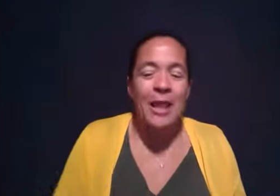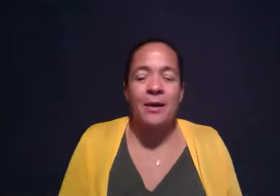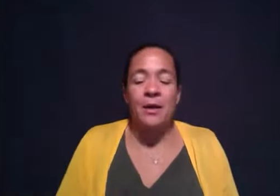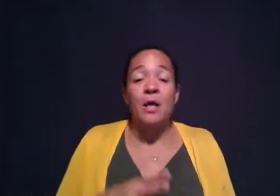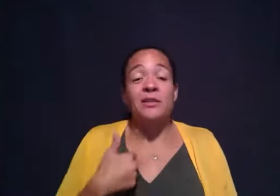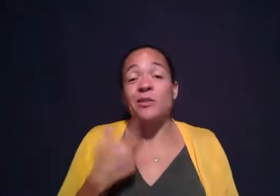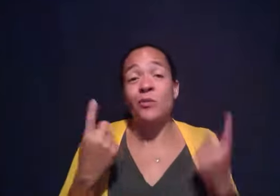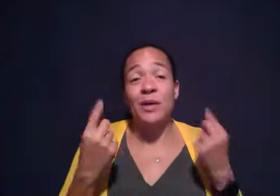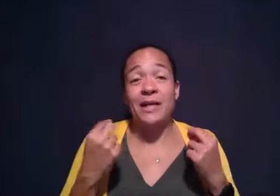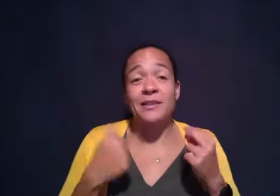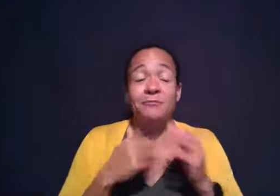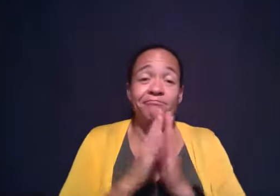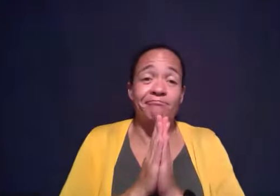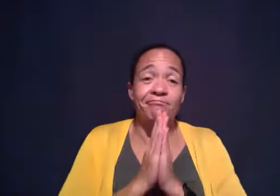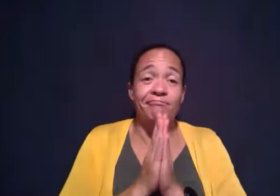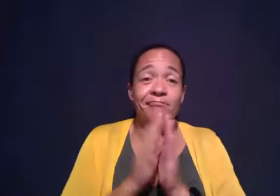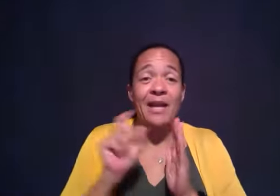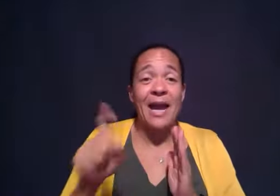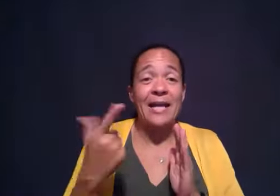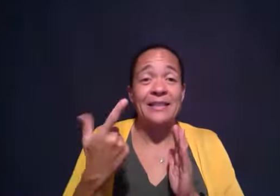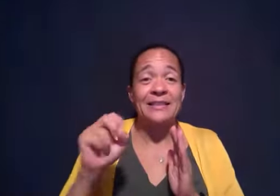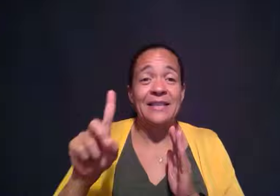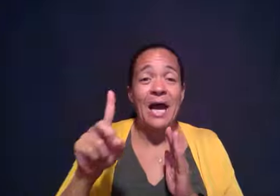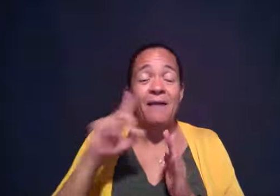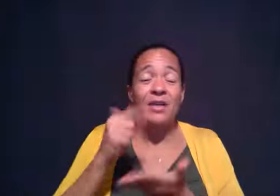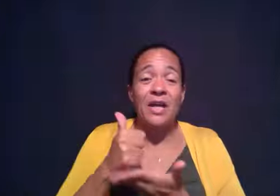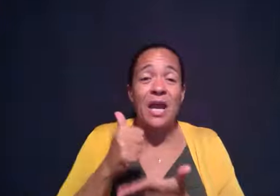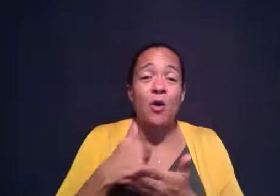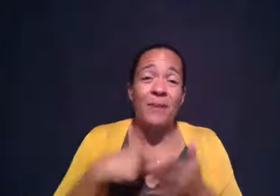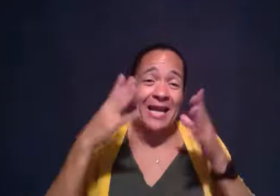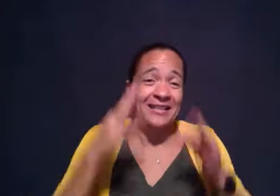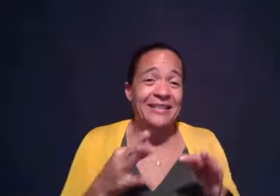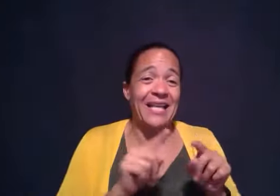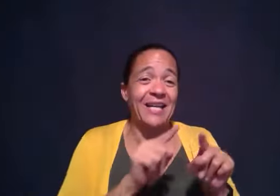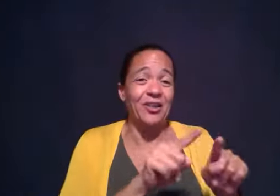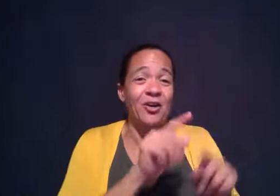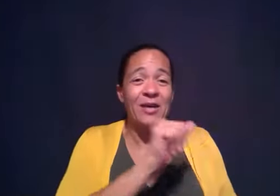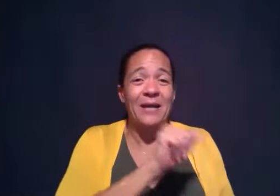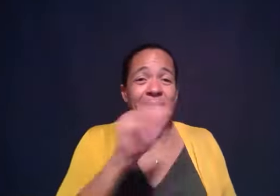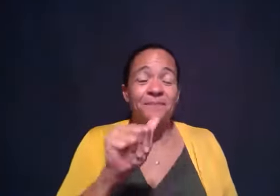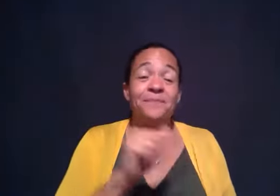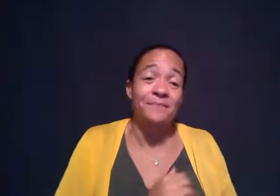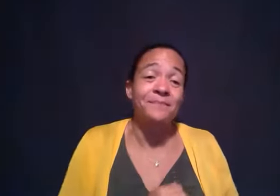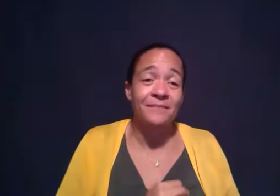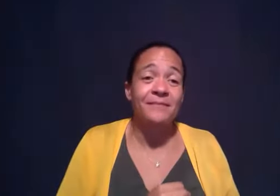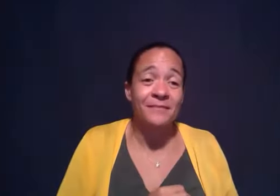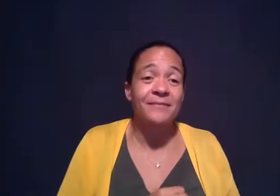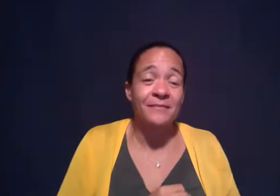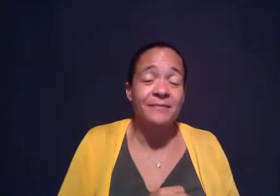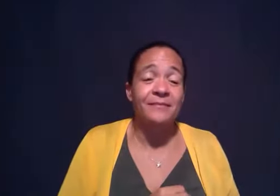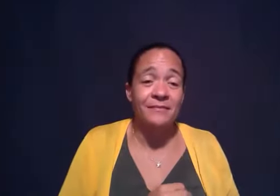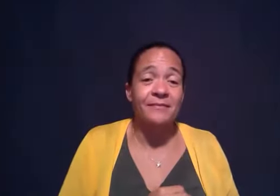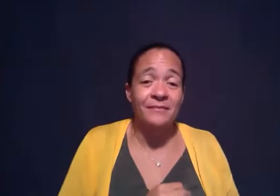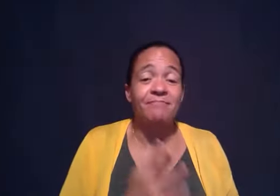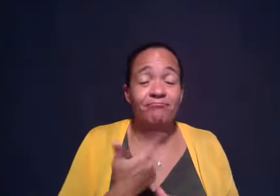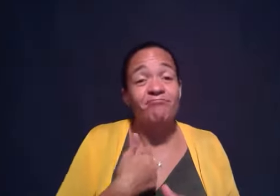for help, and I made a decision to go to Alcoholics Anonymous. And I meant that as earnestly as anything I've ever meant. And then they let me